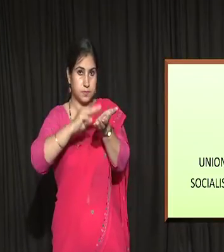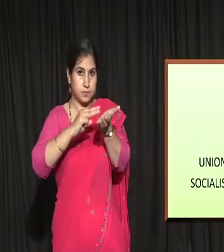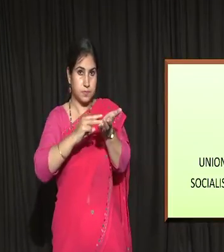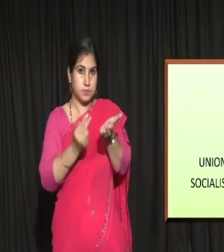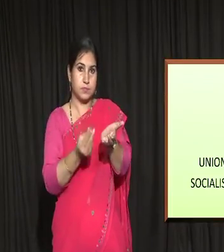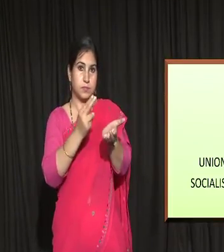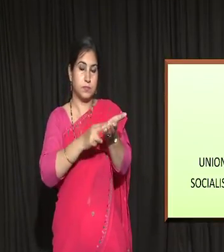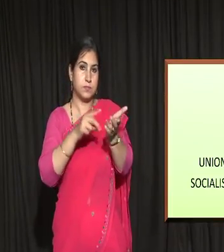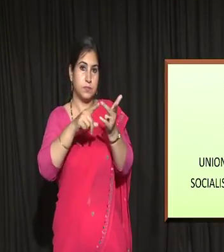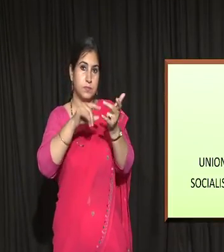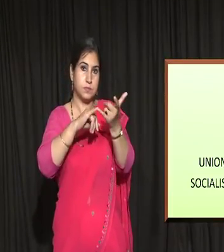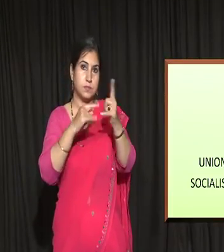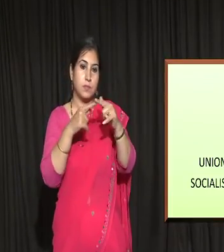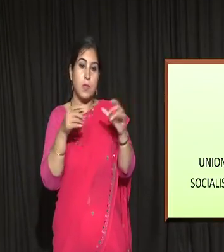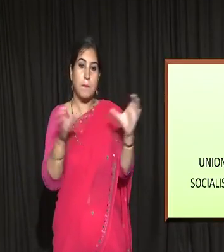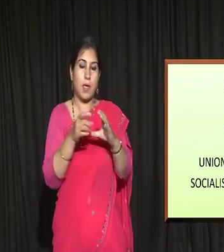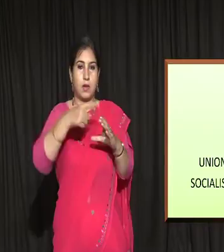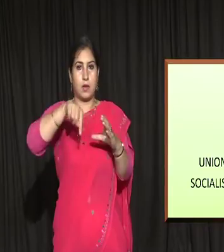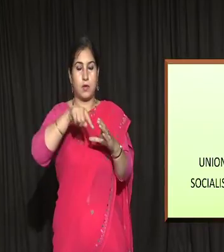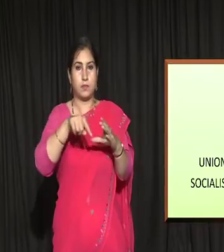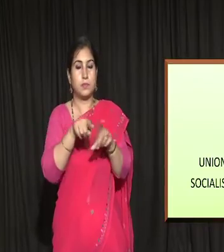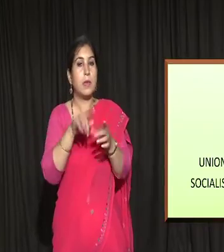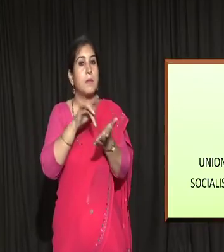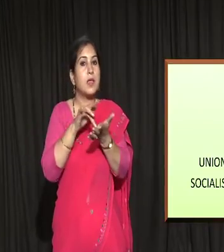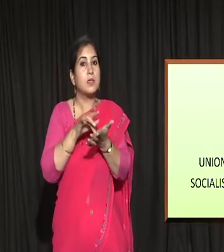ruled from capital Moscow.